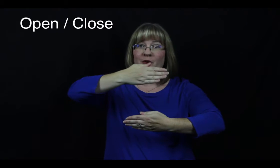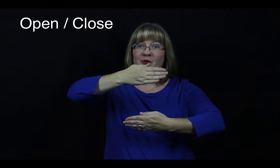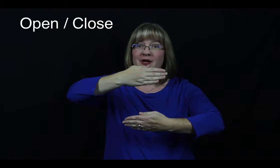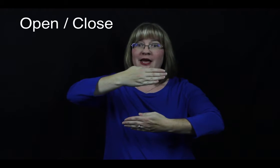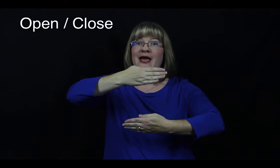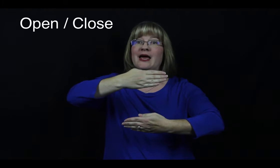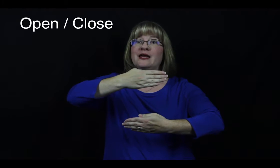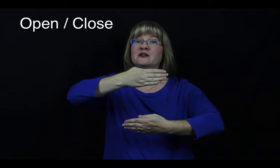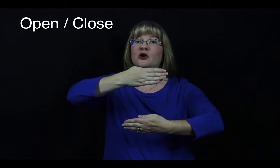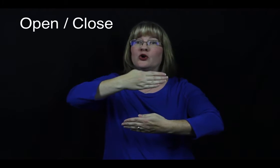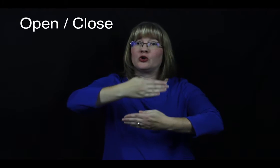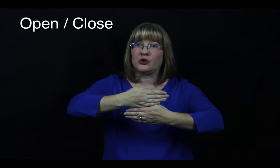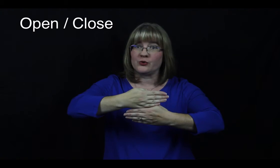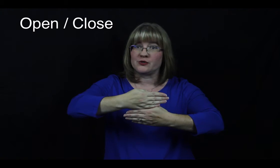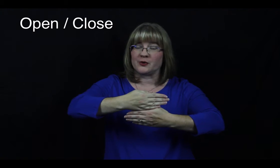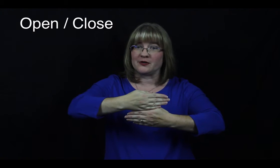window and close the window.